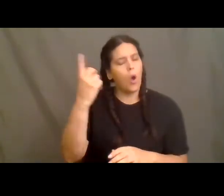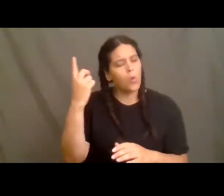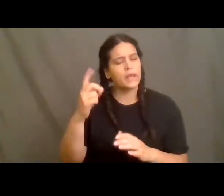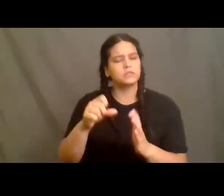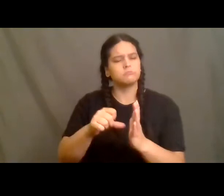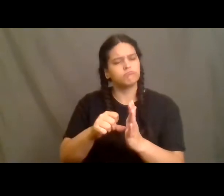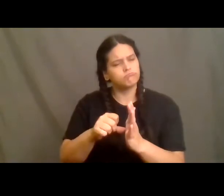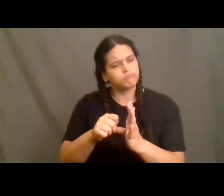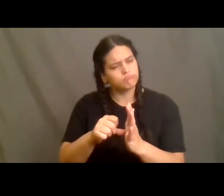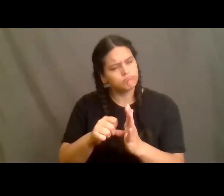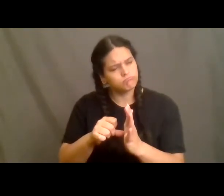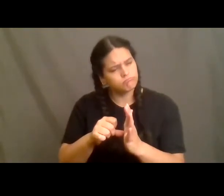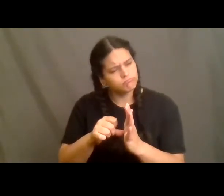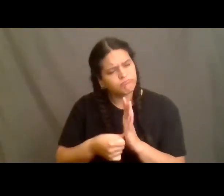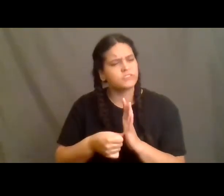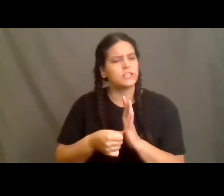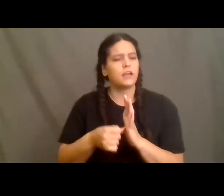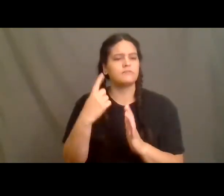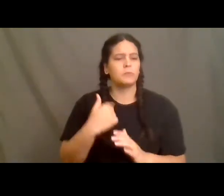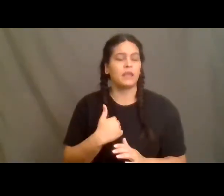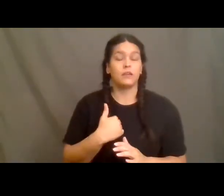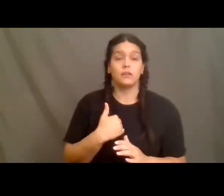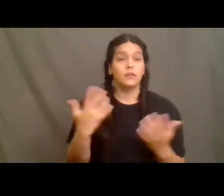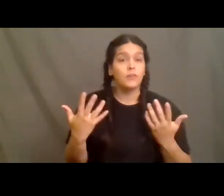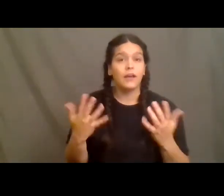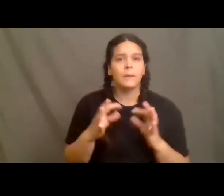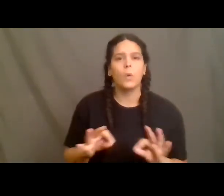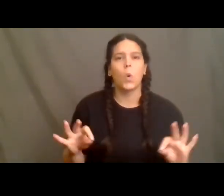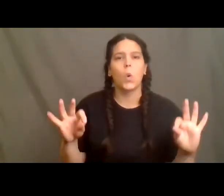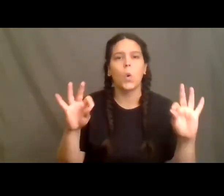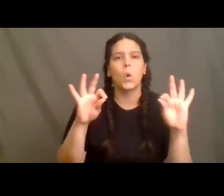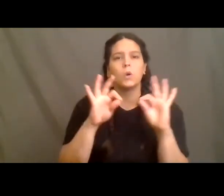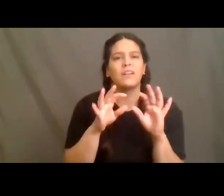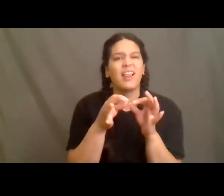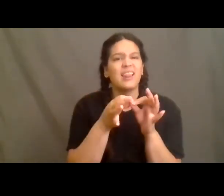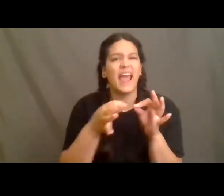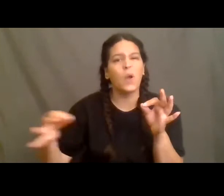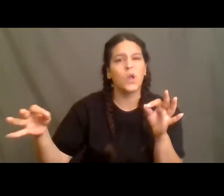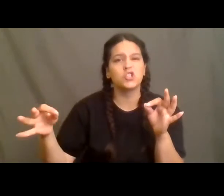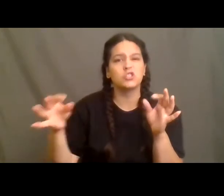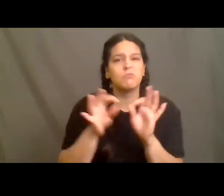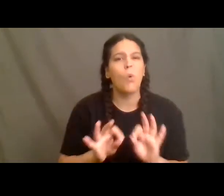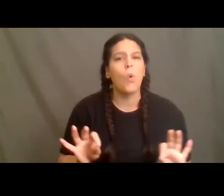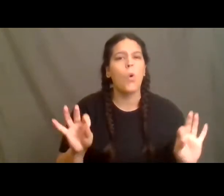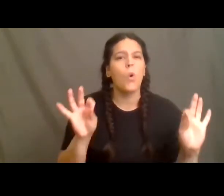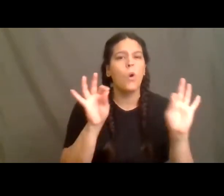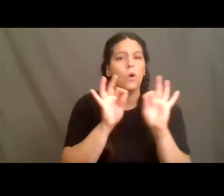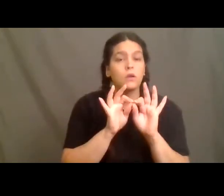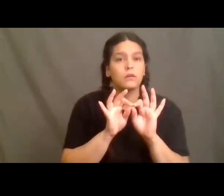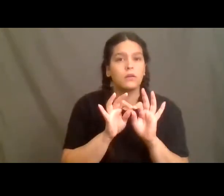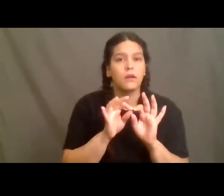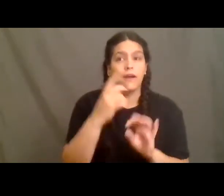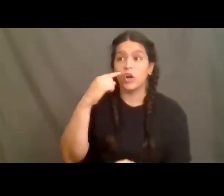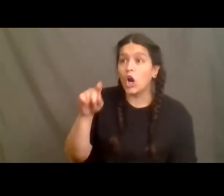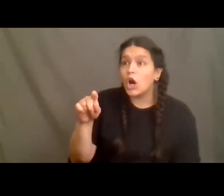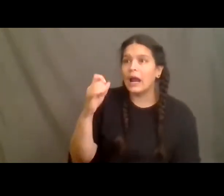me is the importance of language. And for her, it was, you know, if I stumbled on my words, even just